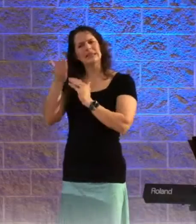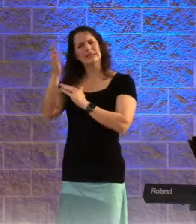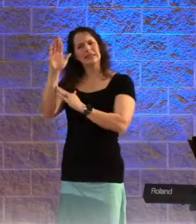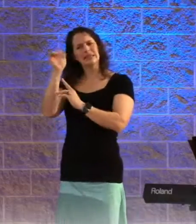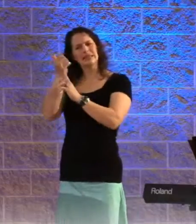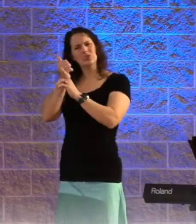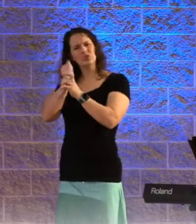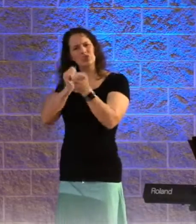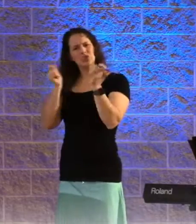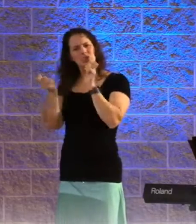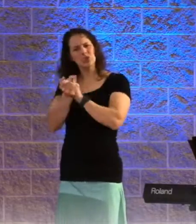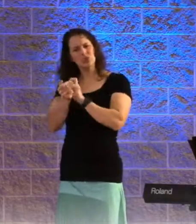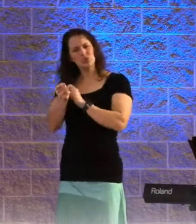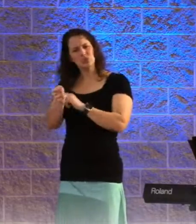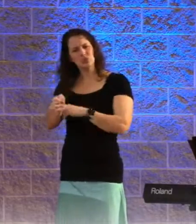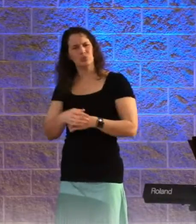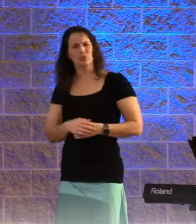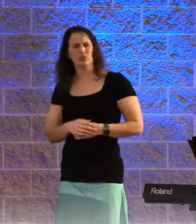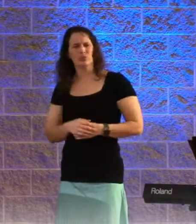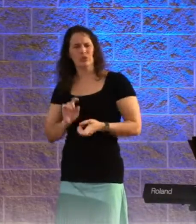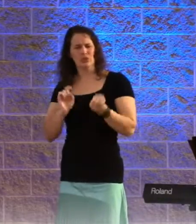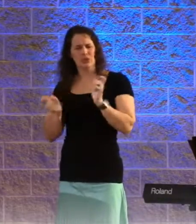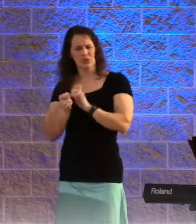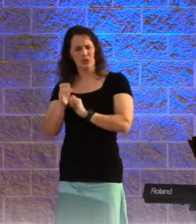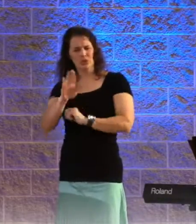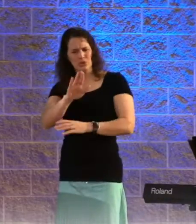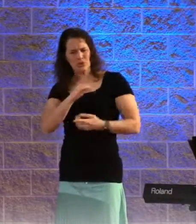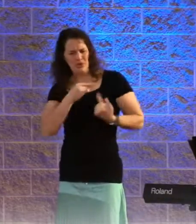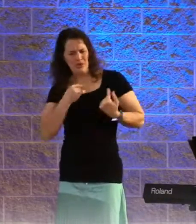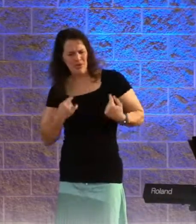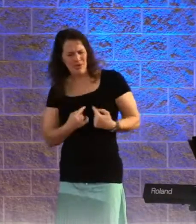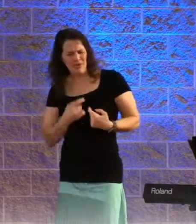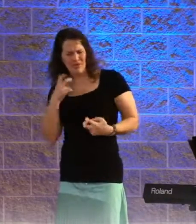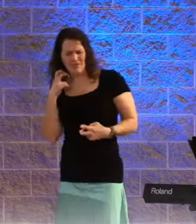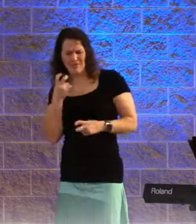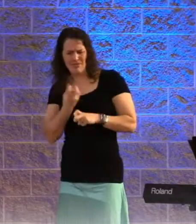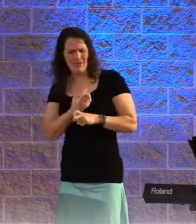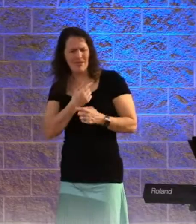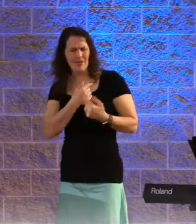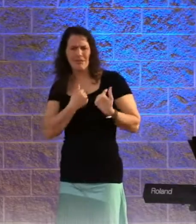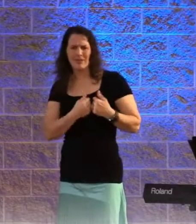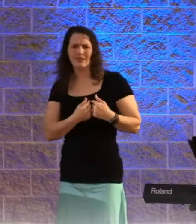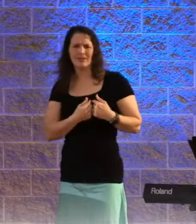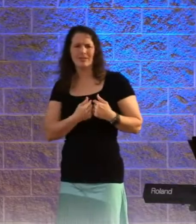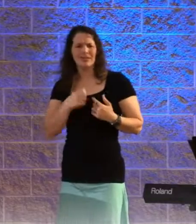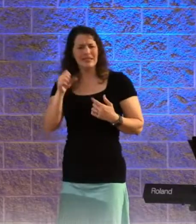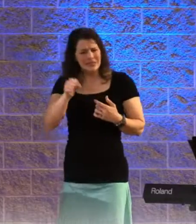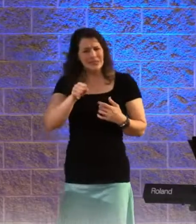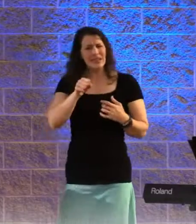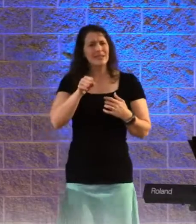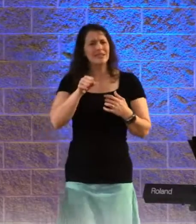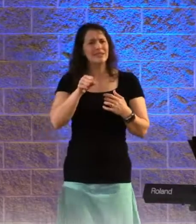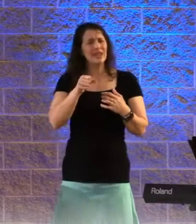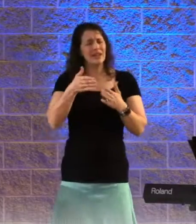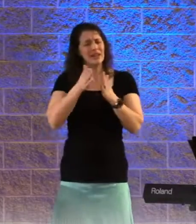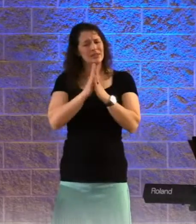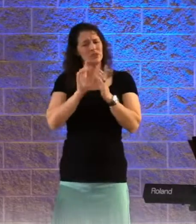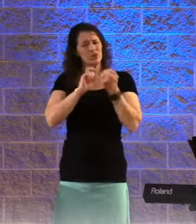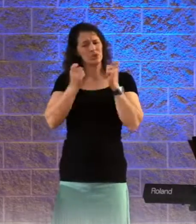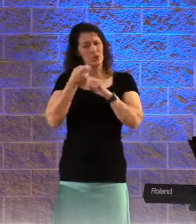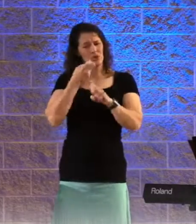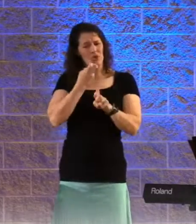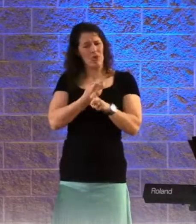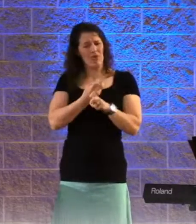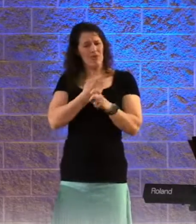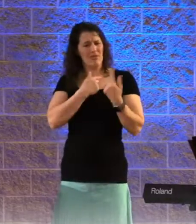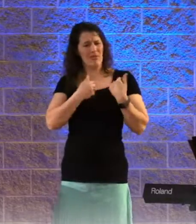you. Ask God to change your heart, your hardened heart. Yes, ask God to change the hardened heart of your spouse. But it